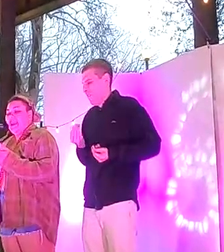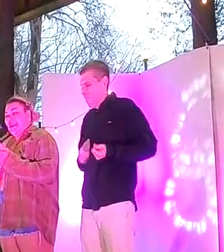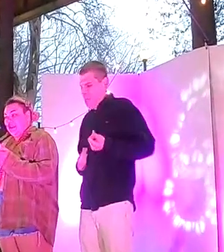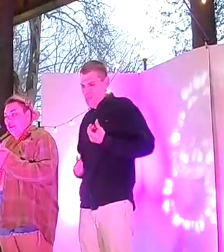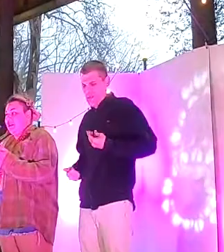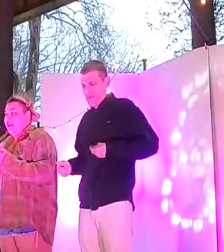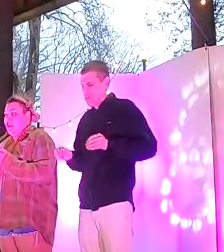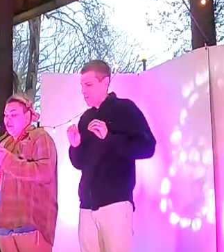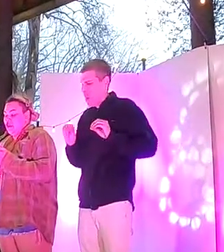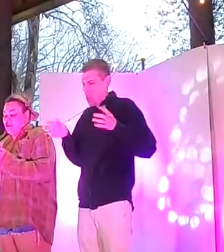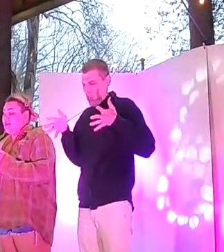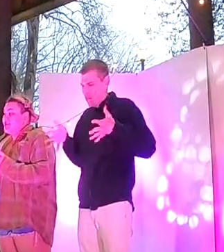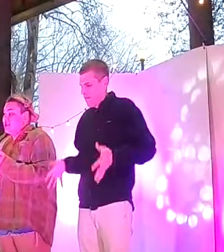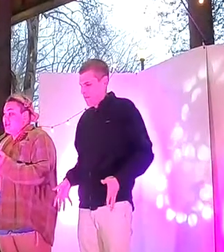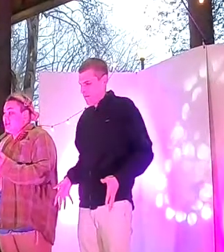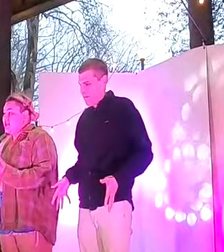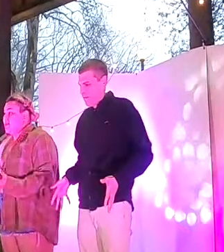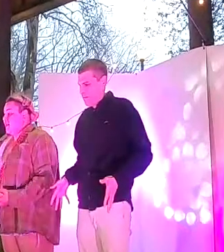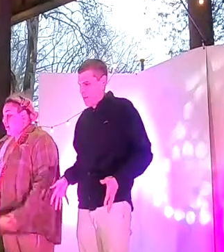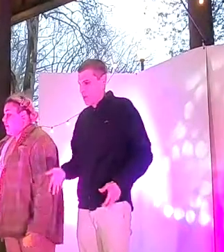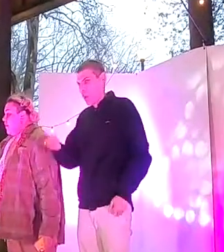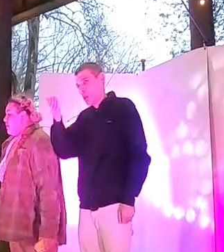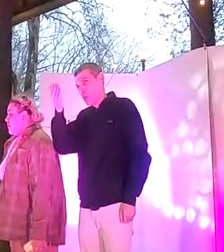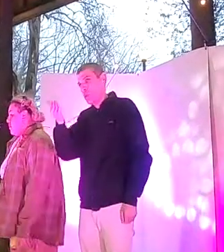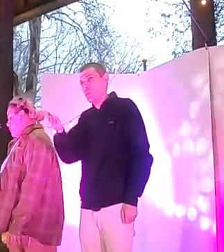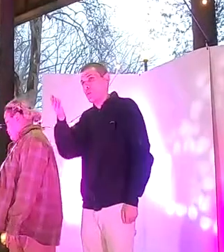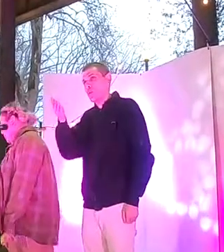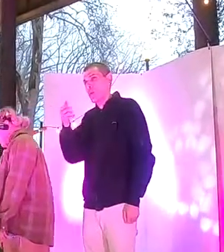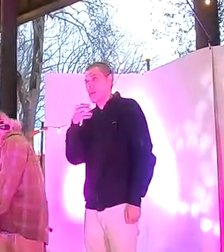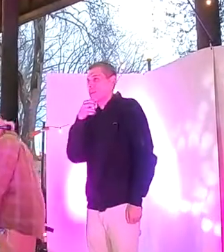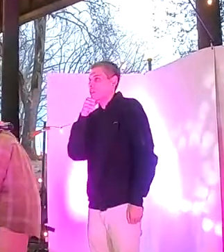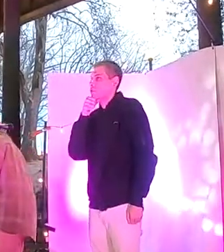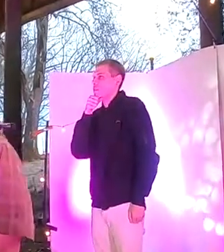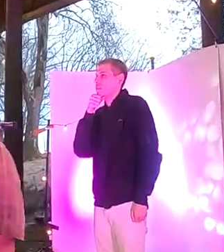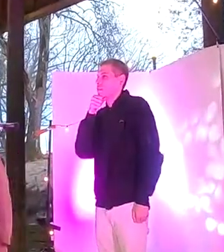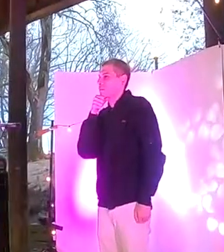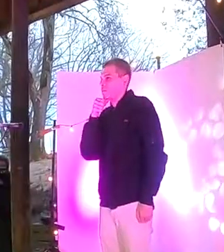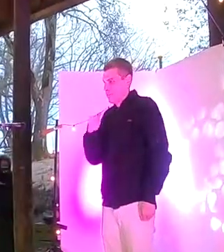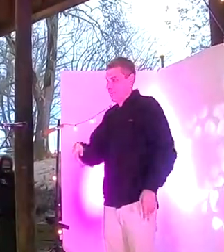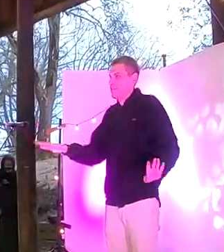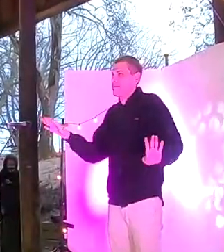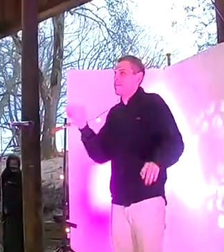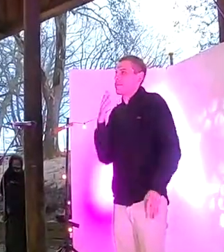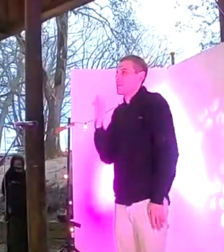you and yellow orange citrus. Thank you.